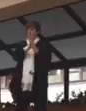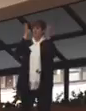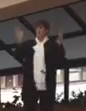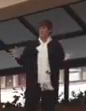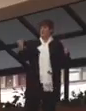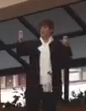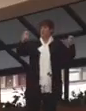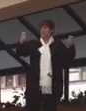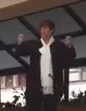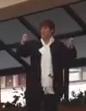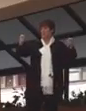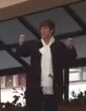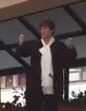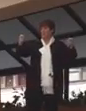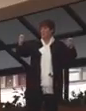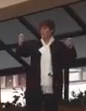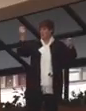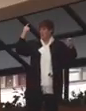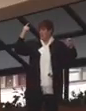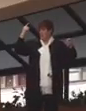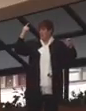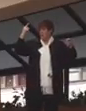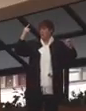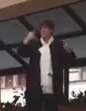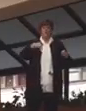We allowed the board too much control.